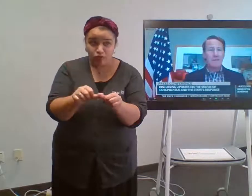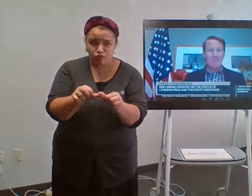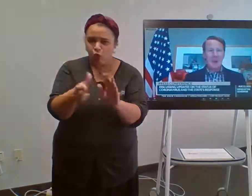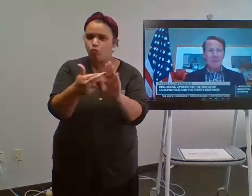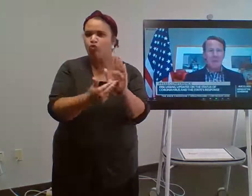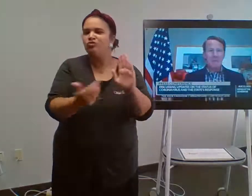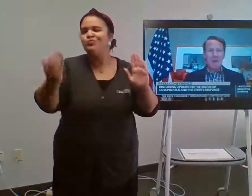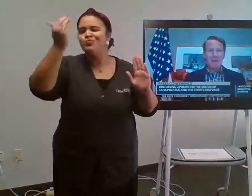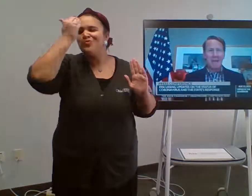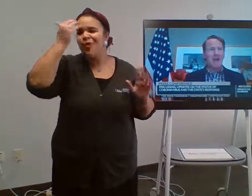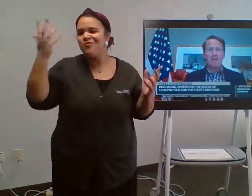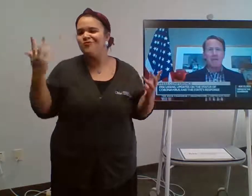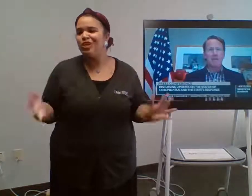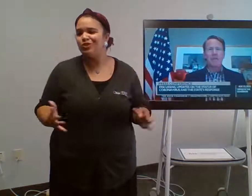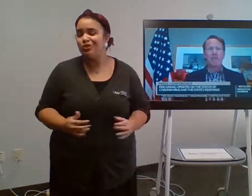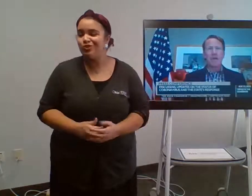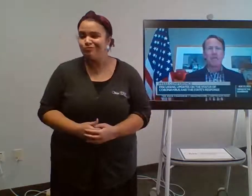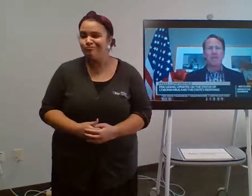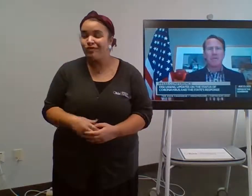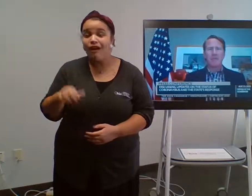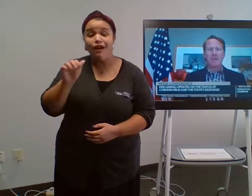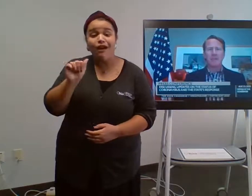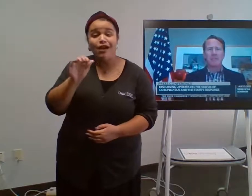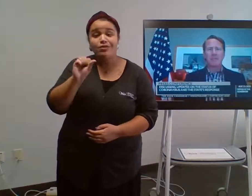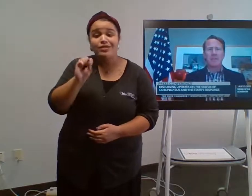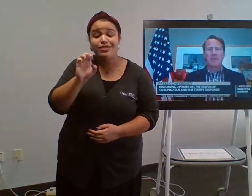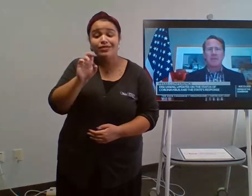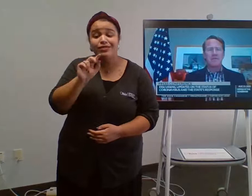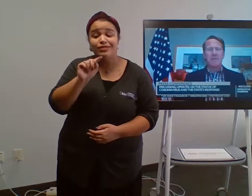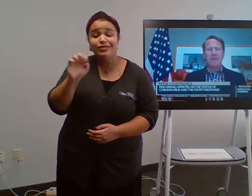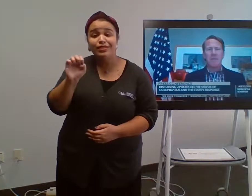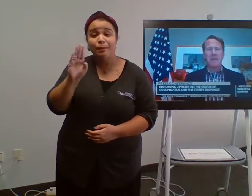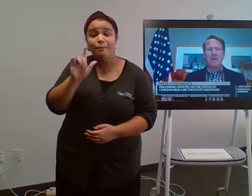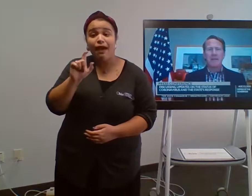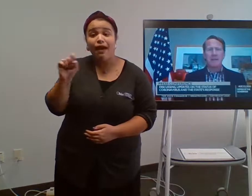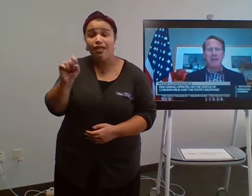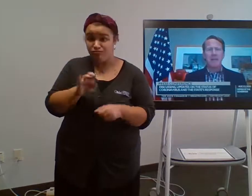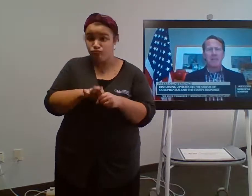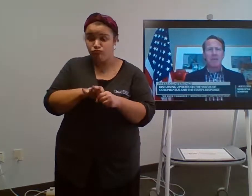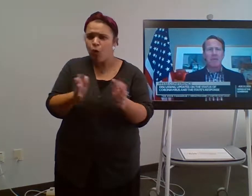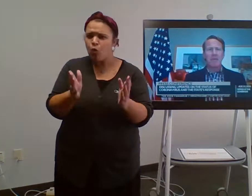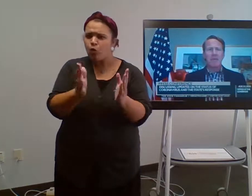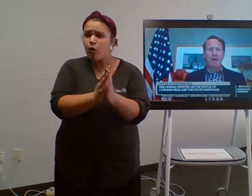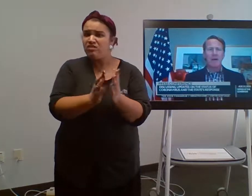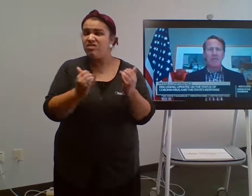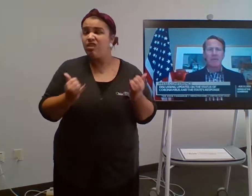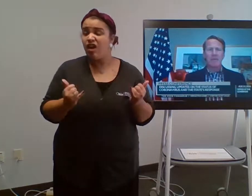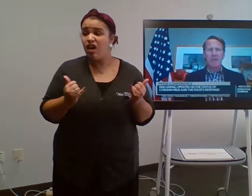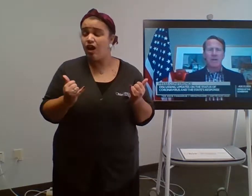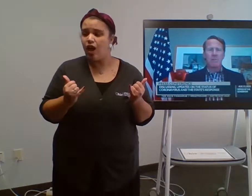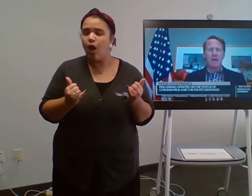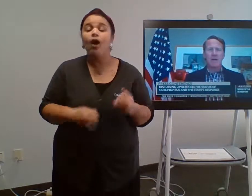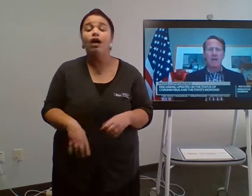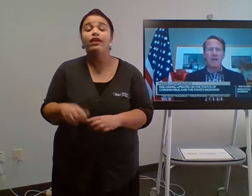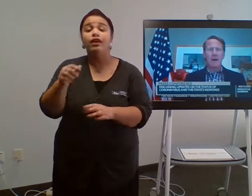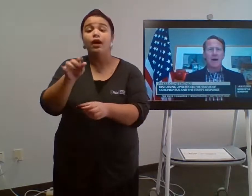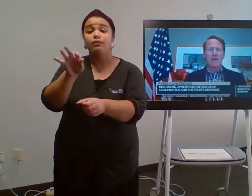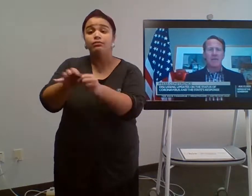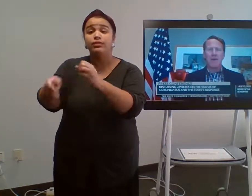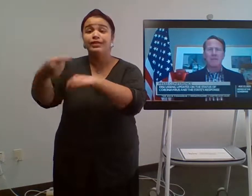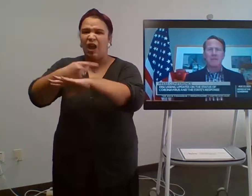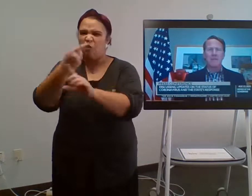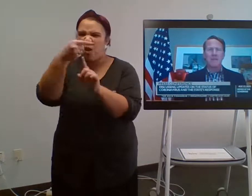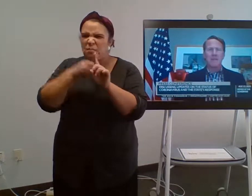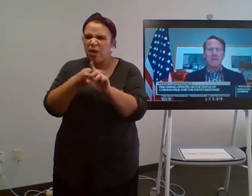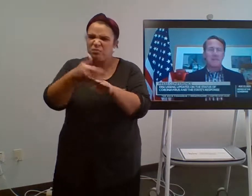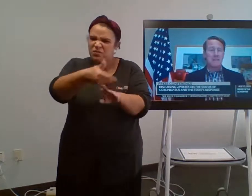can request an absentee ballot now. You'll get it a month before the election. You fill it out, mail it in. You have a month to vote without ever leaving home. In Ohio,